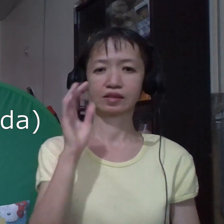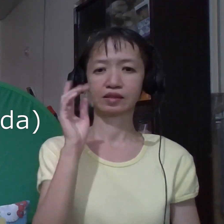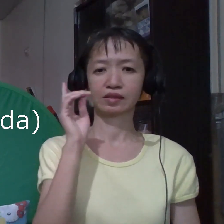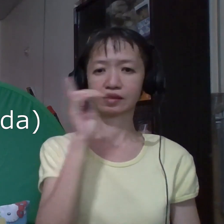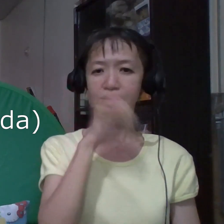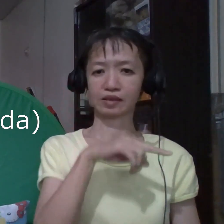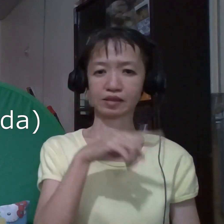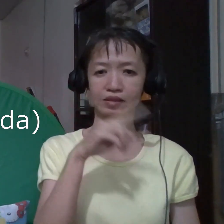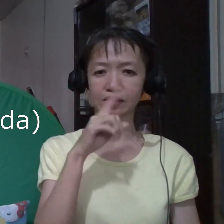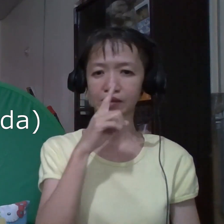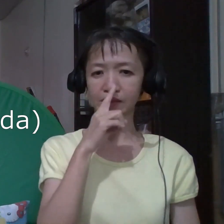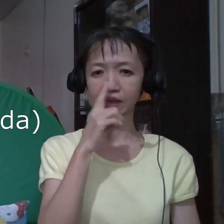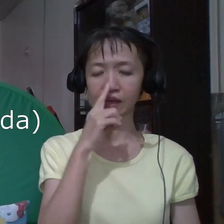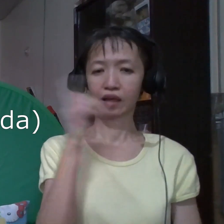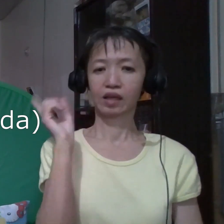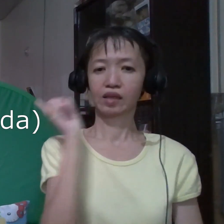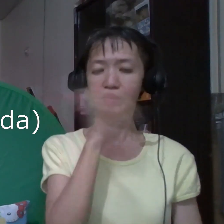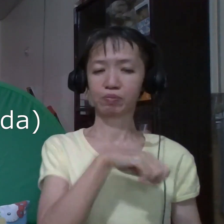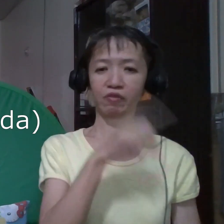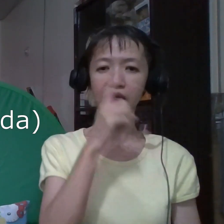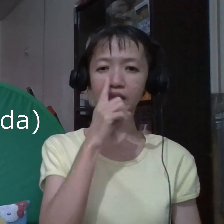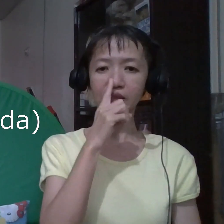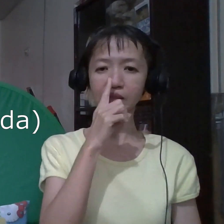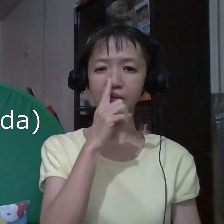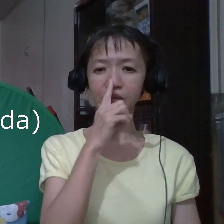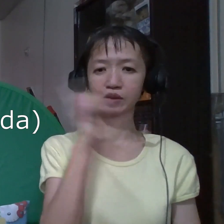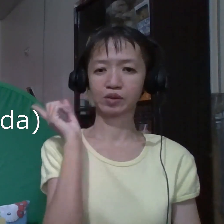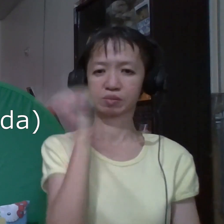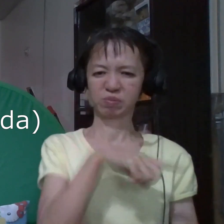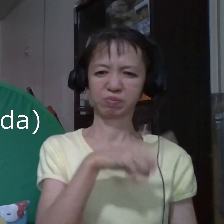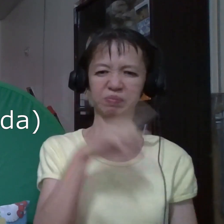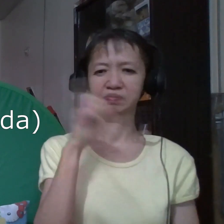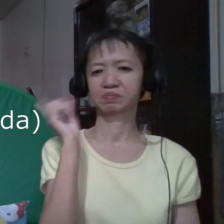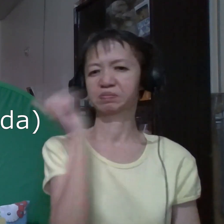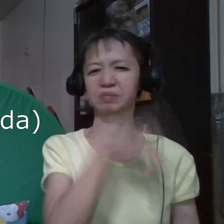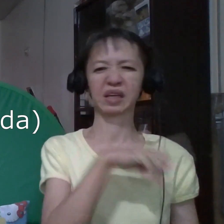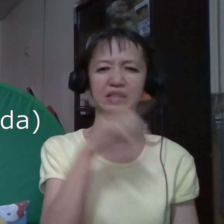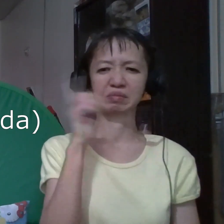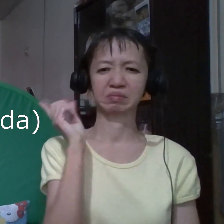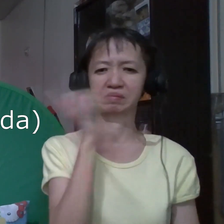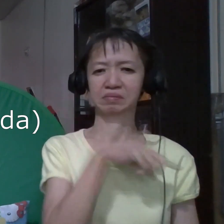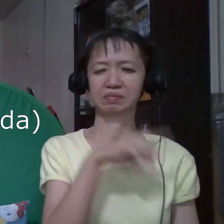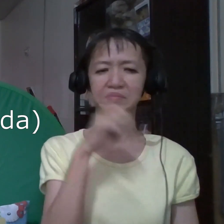is this. Like you're flicking the tip of your nose. That.